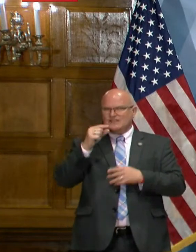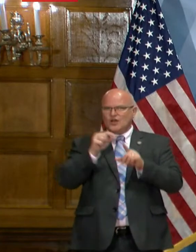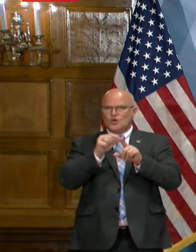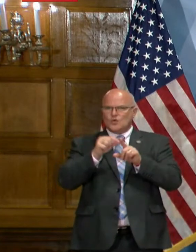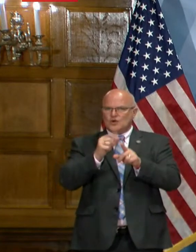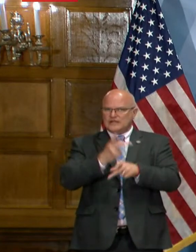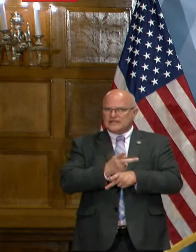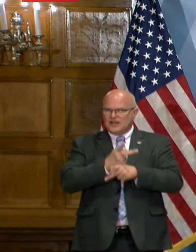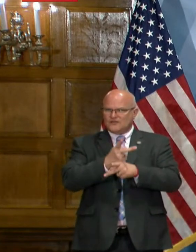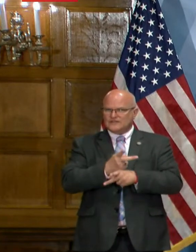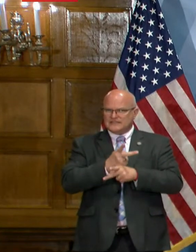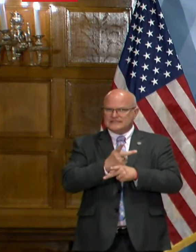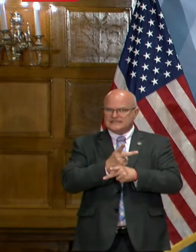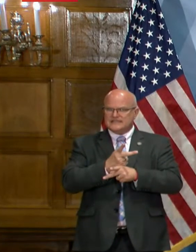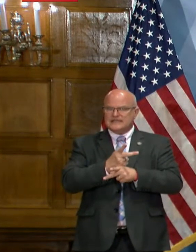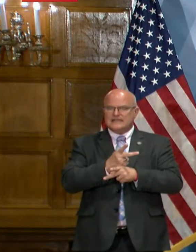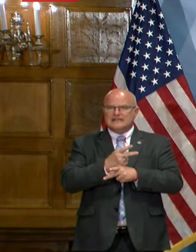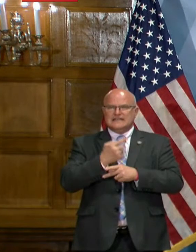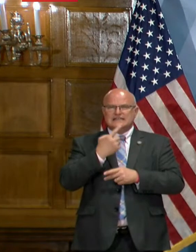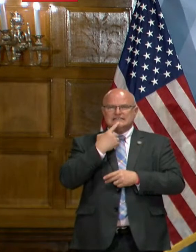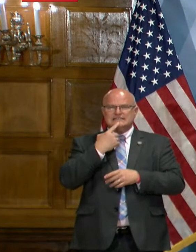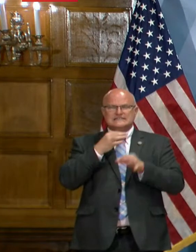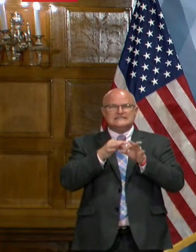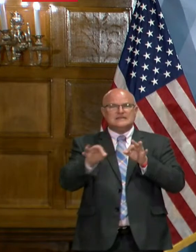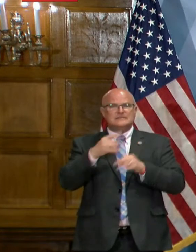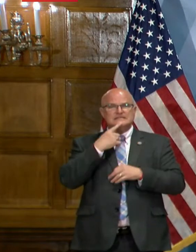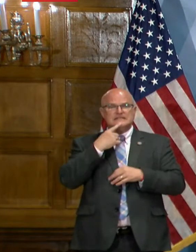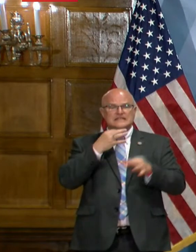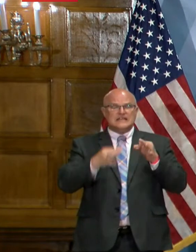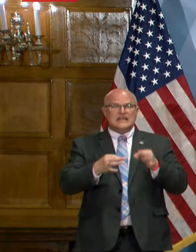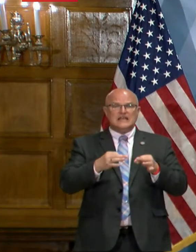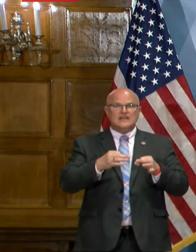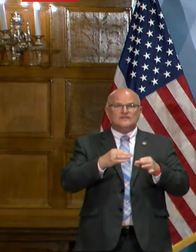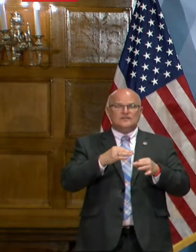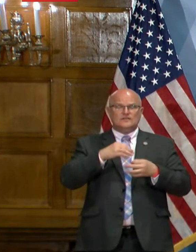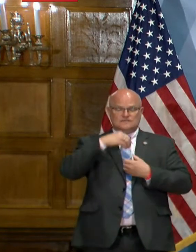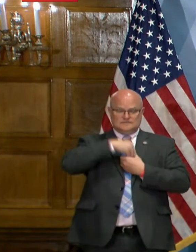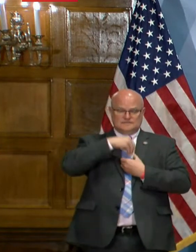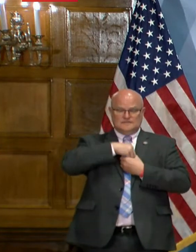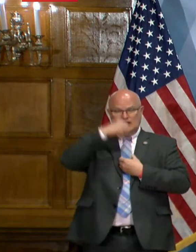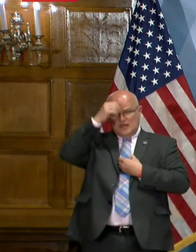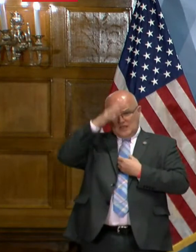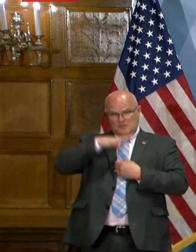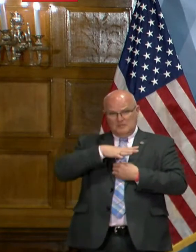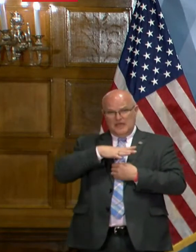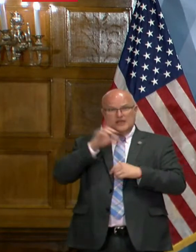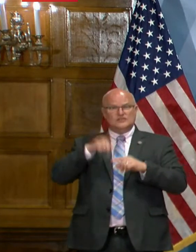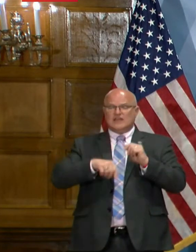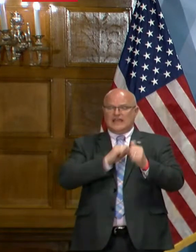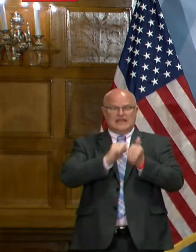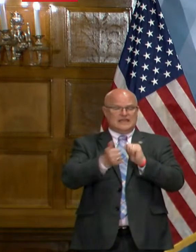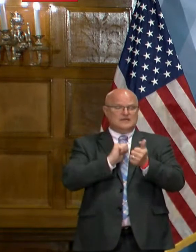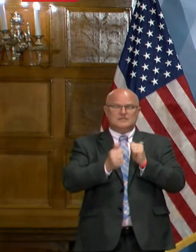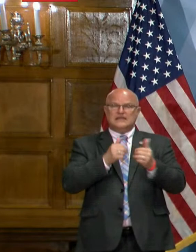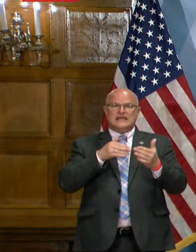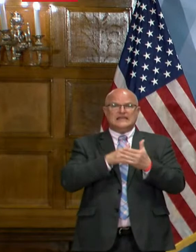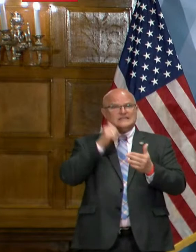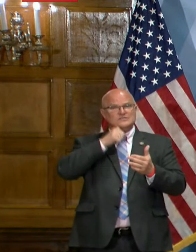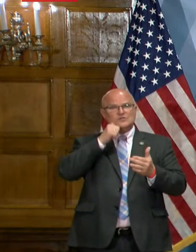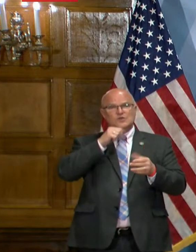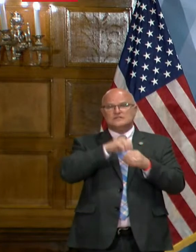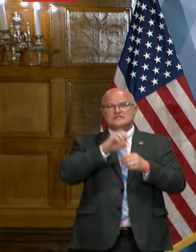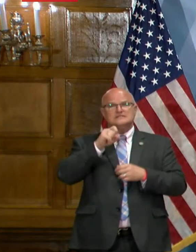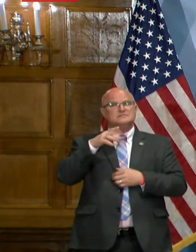very carefully. It just simply says that if you're a biological male, you cannot compete against girls